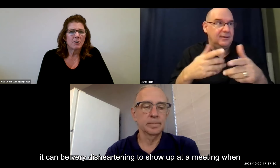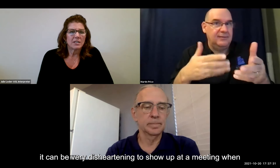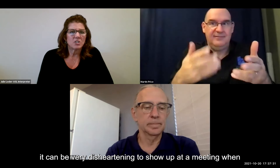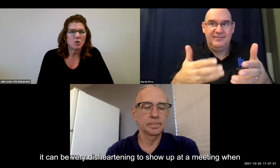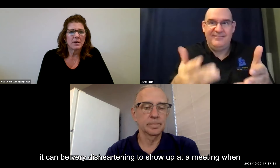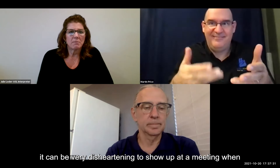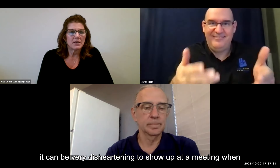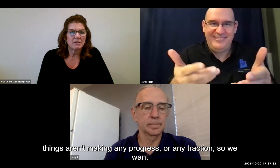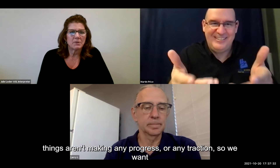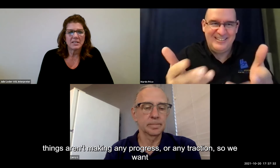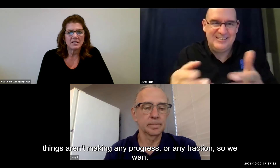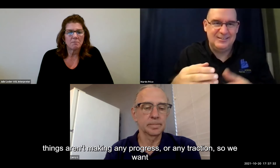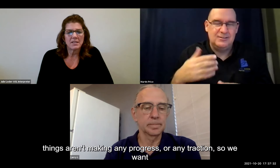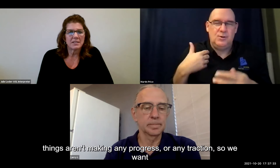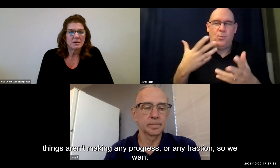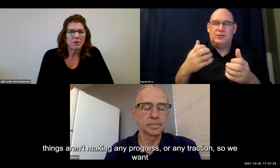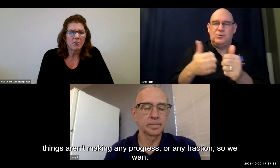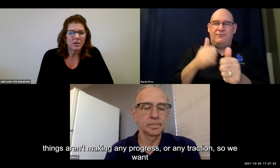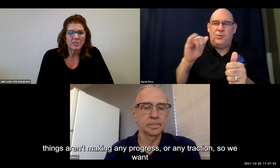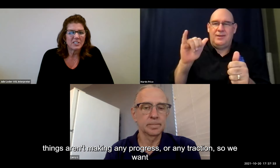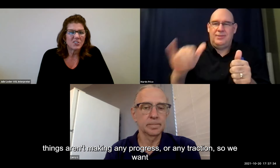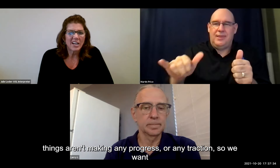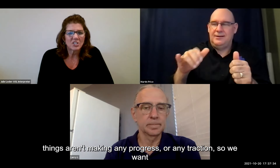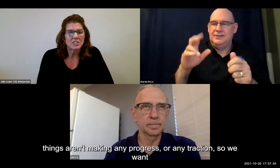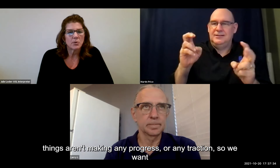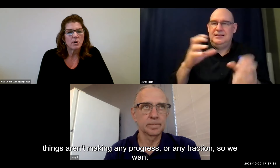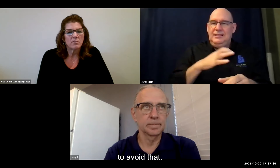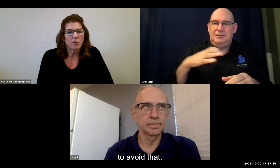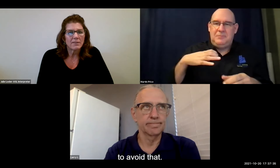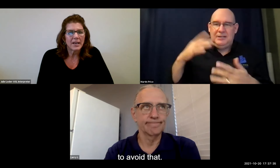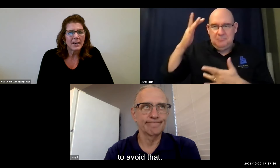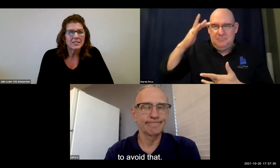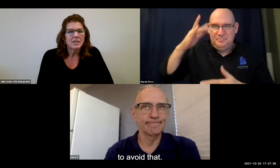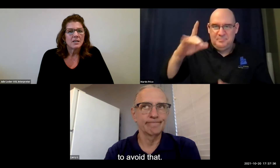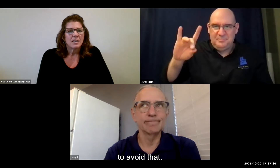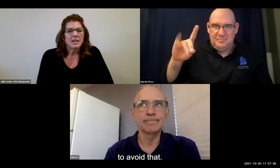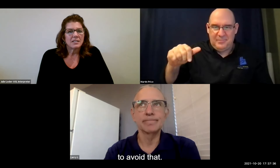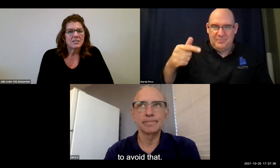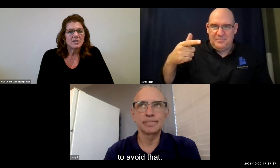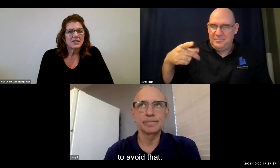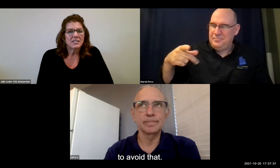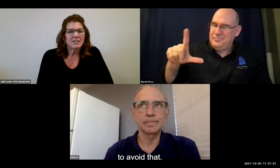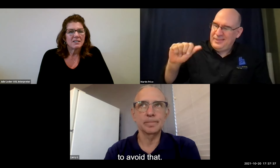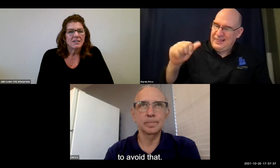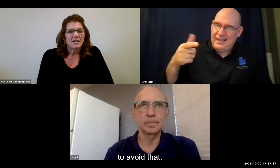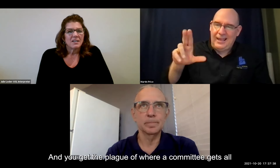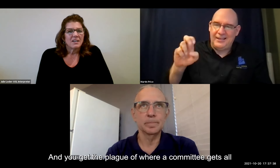very disheartening to show up at a meeting when things aren't making any progress or any traction. So we want to avoid that. And you